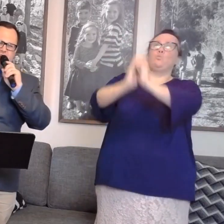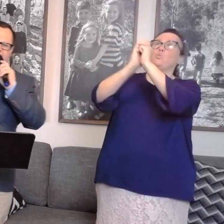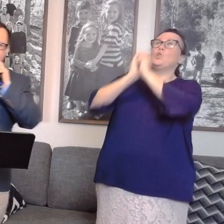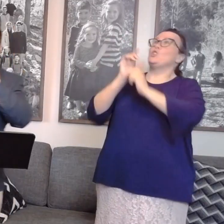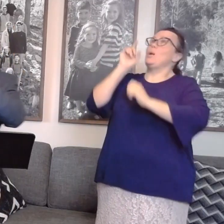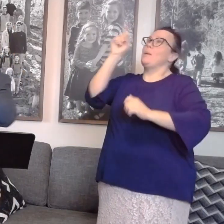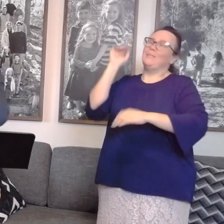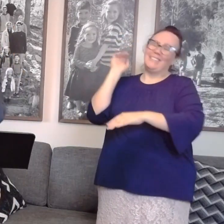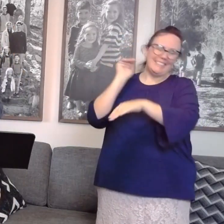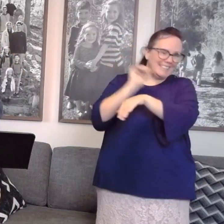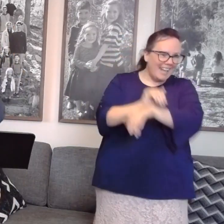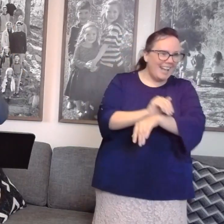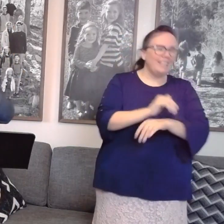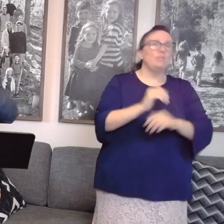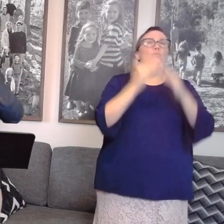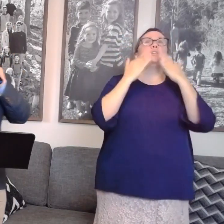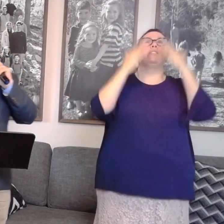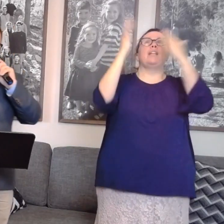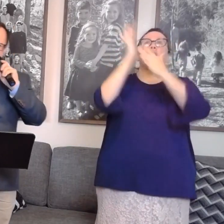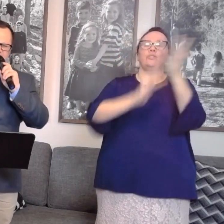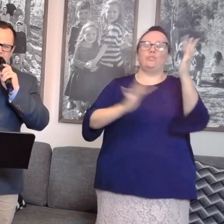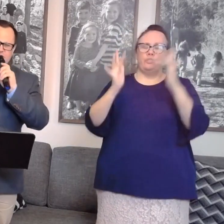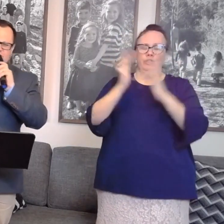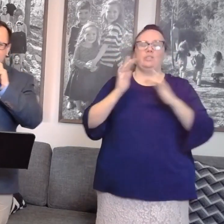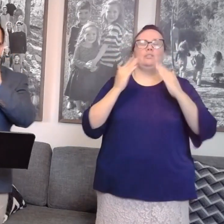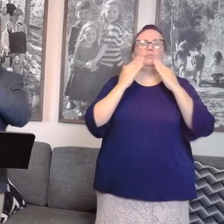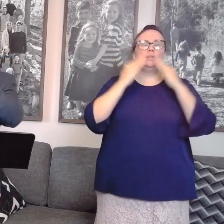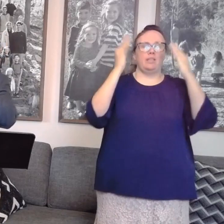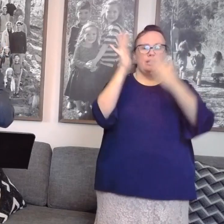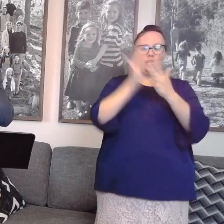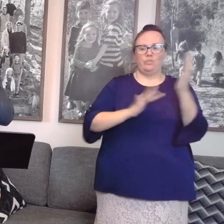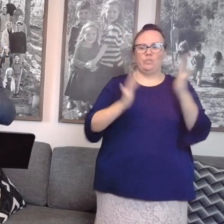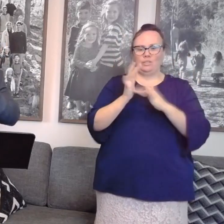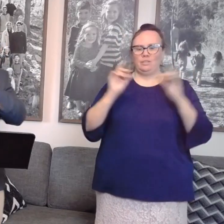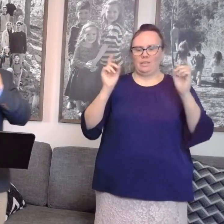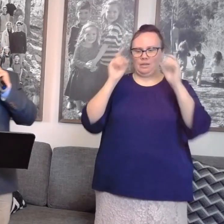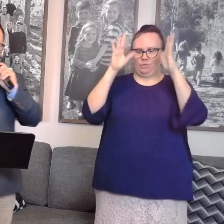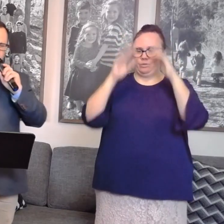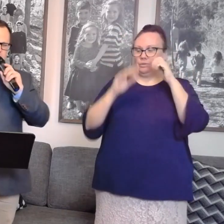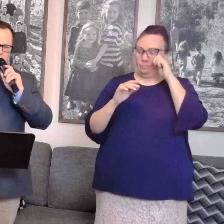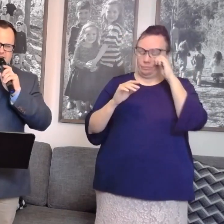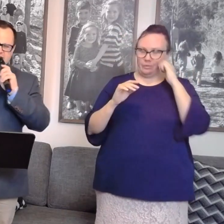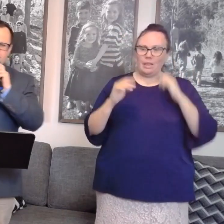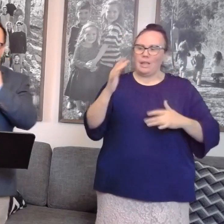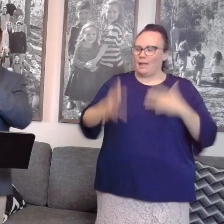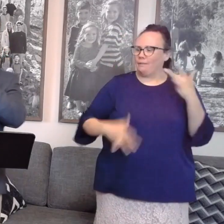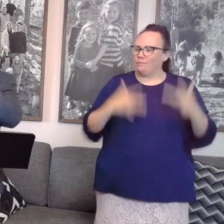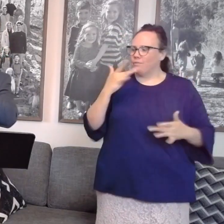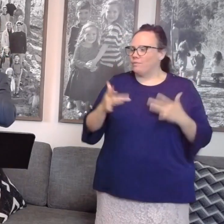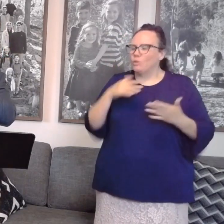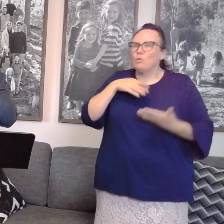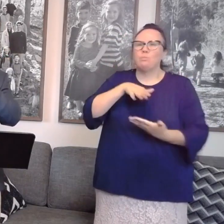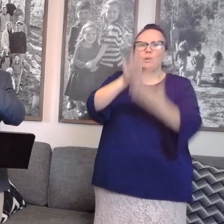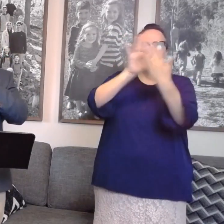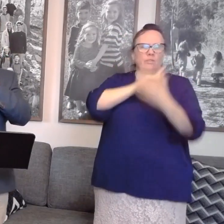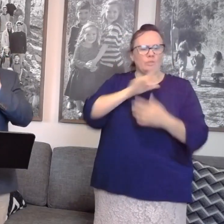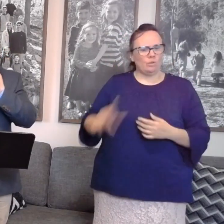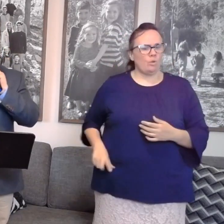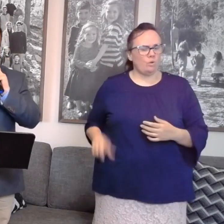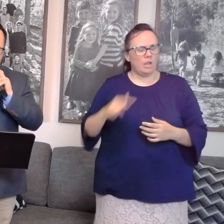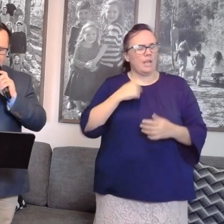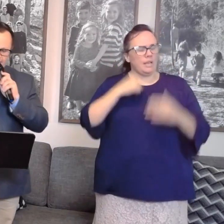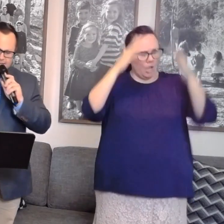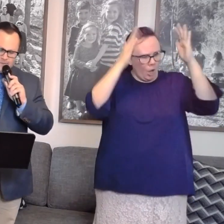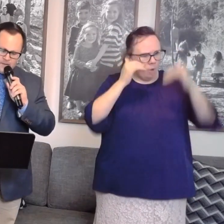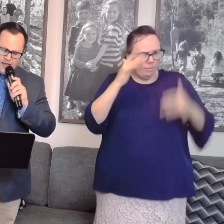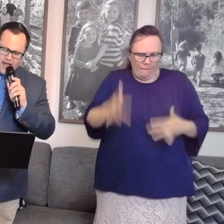you, Jesus. Thank you, Jesus. Thank you, Jesus. Hallelujah. Amen. I feel the presence of the Lord, and I hope you feel Him wherever